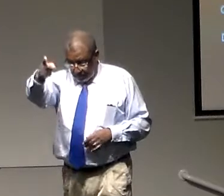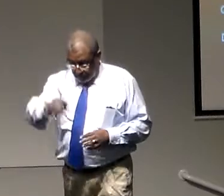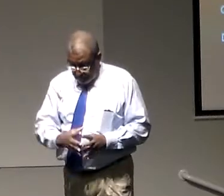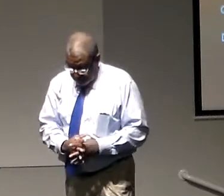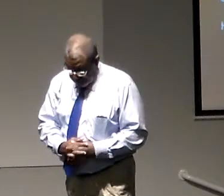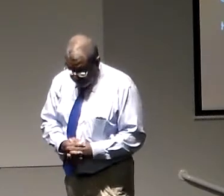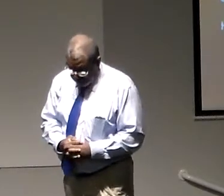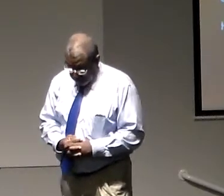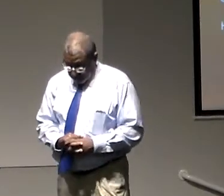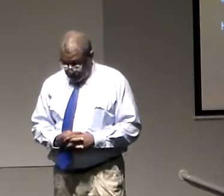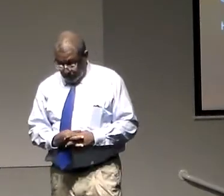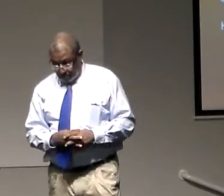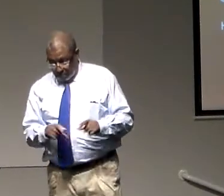So